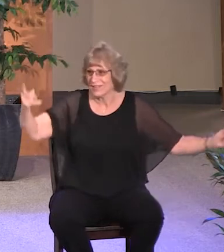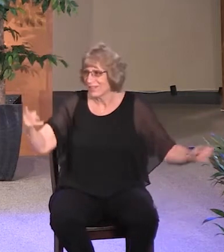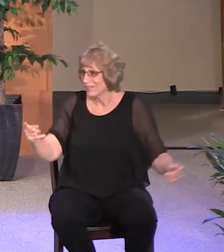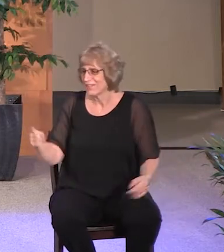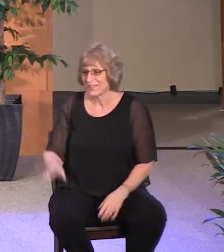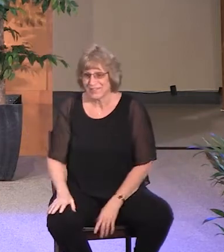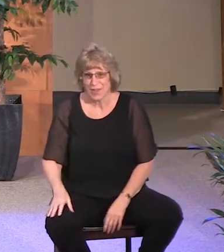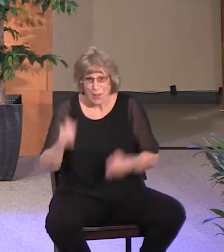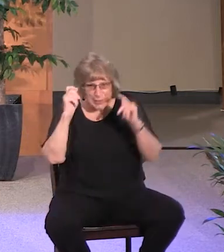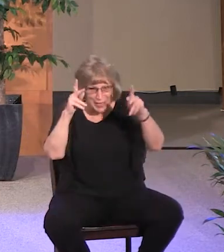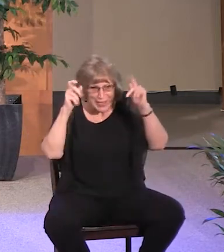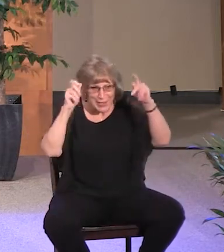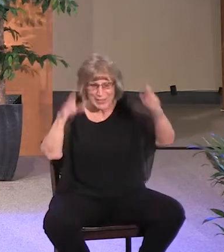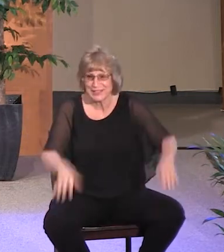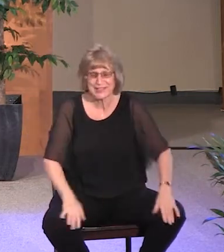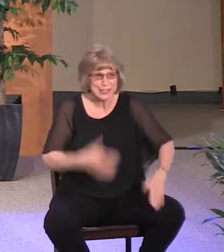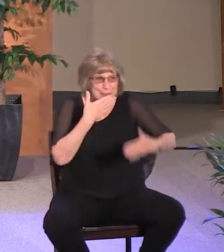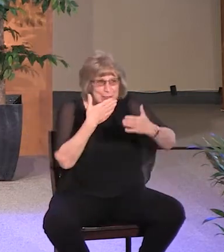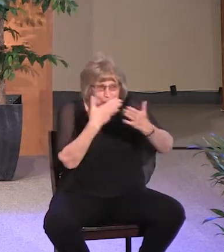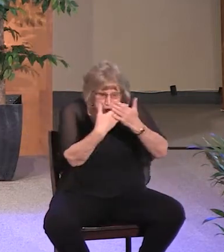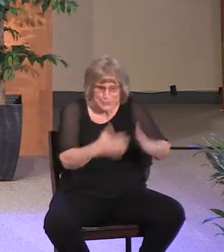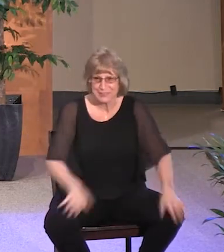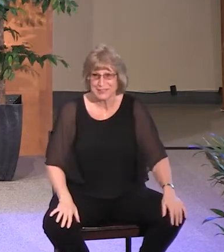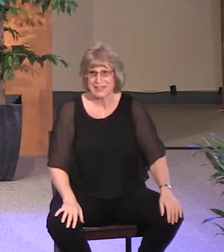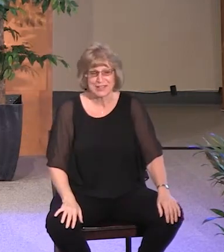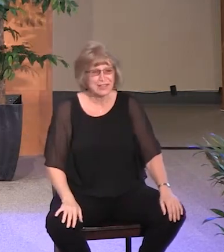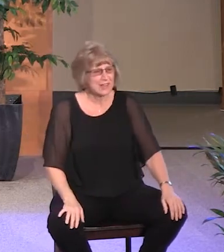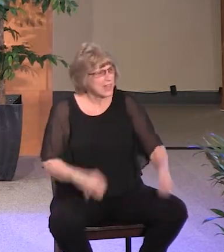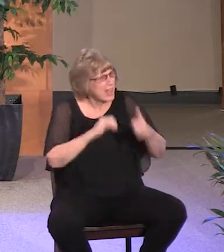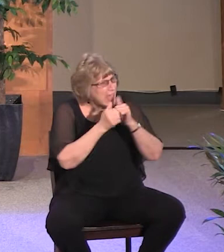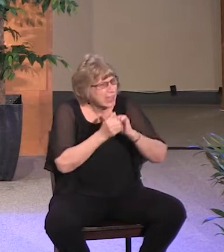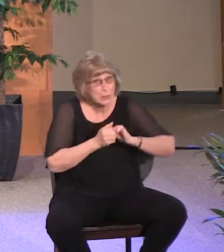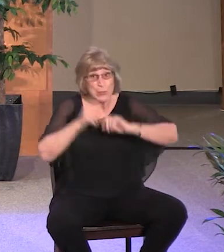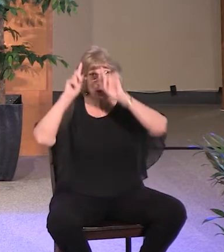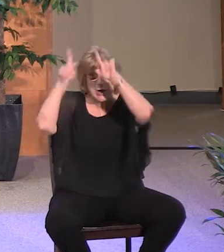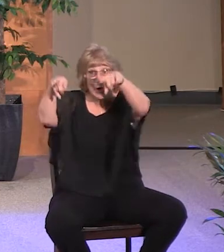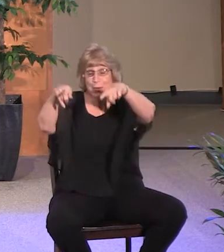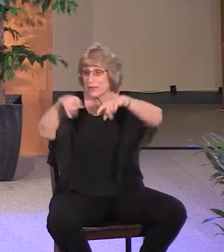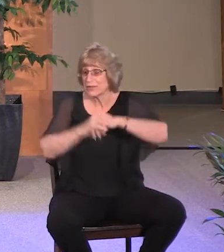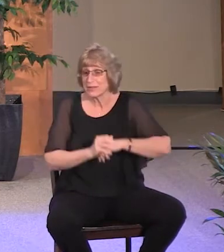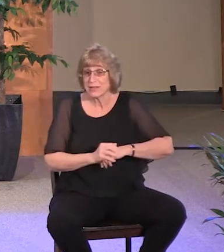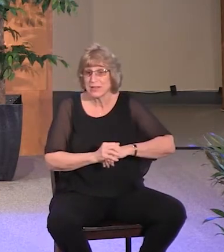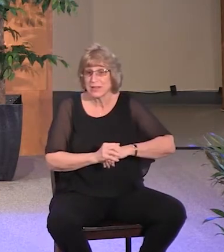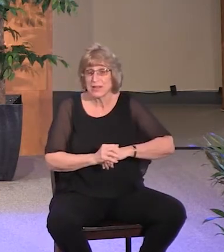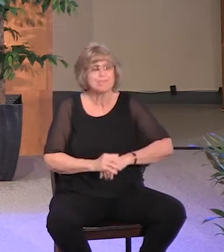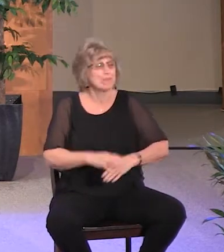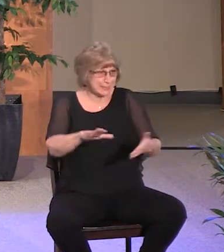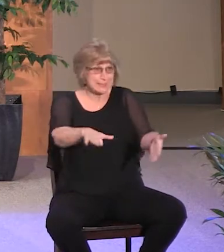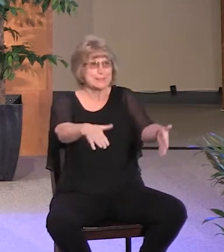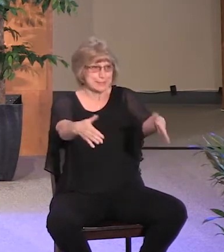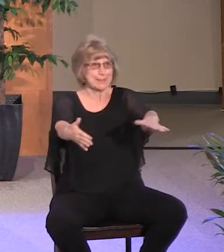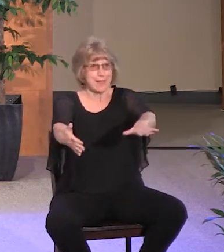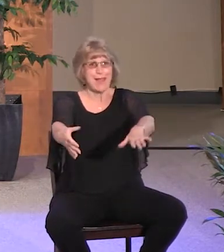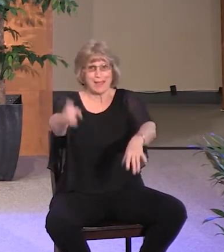Way up, okay. All right, good. And how do we get there? You gotta die. Who